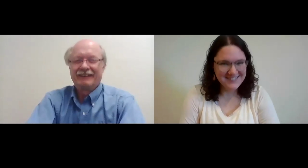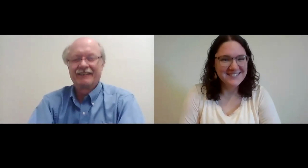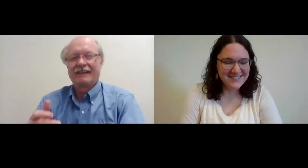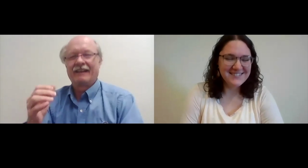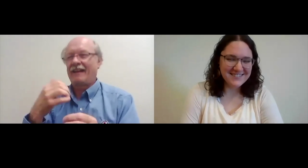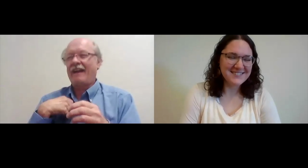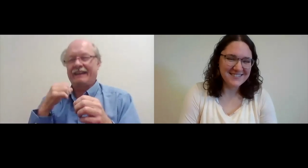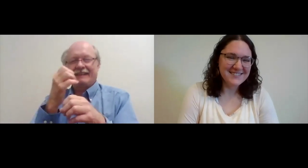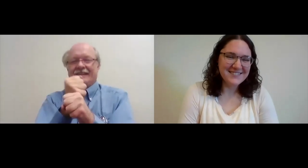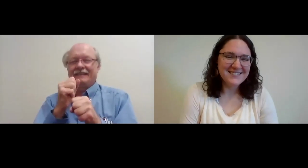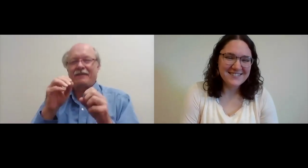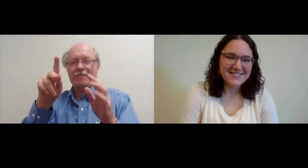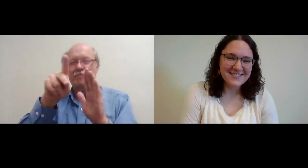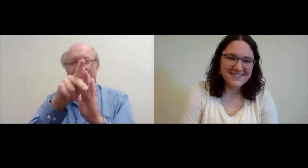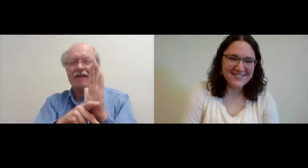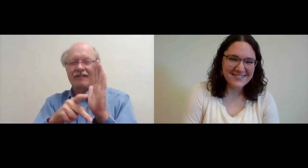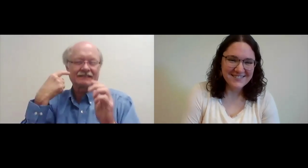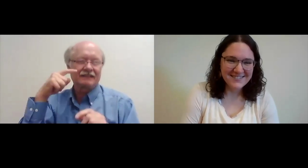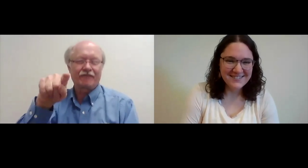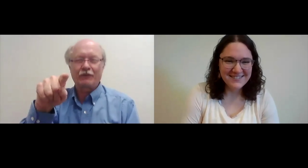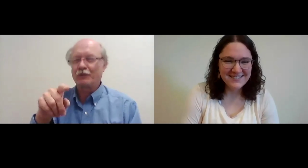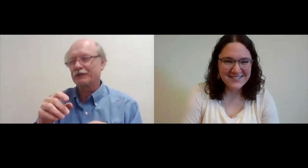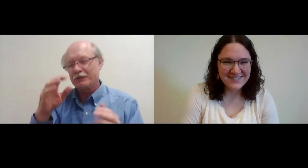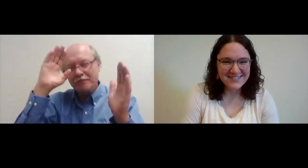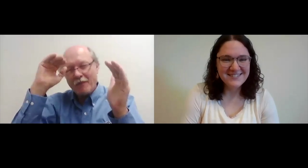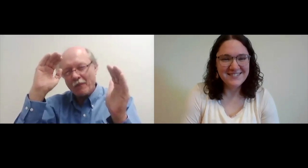it. I've been working for 17